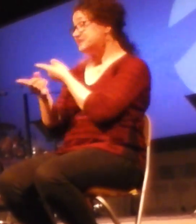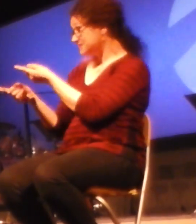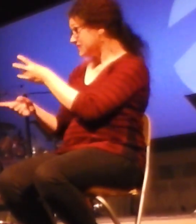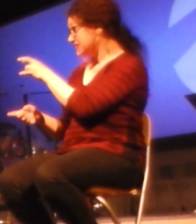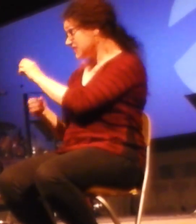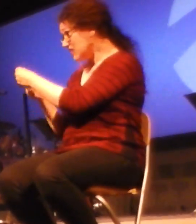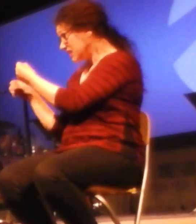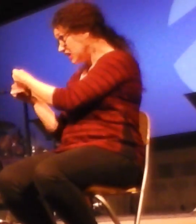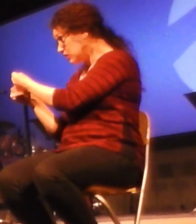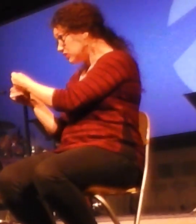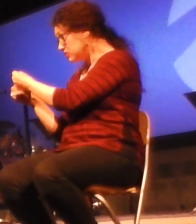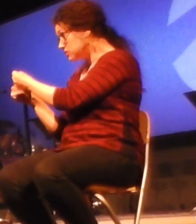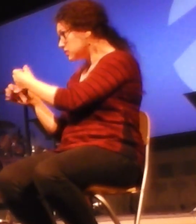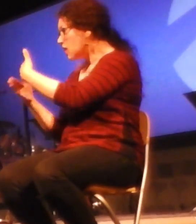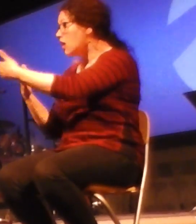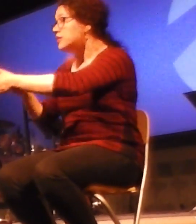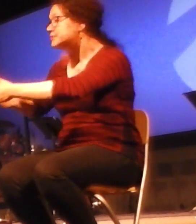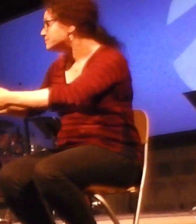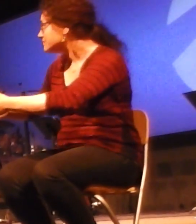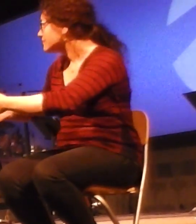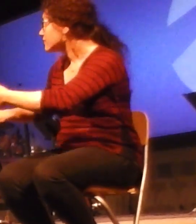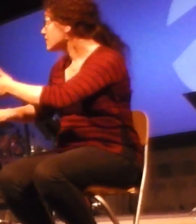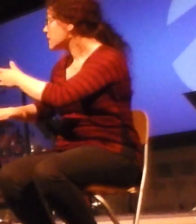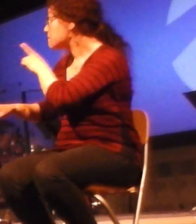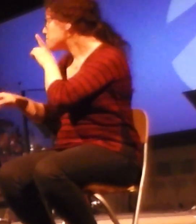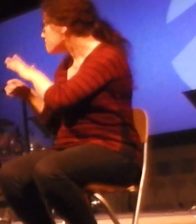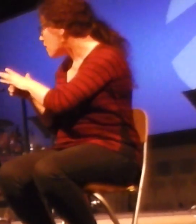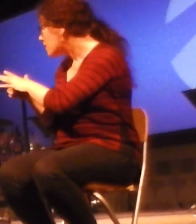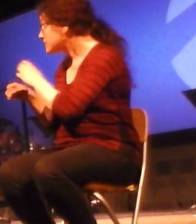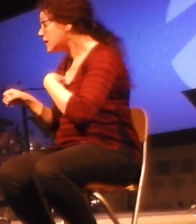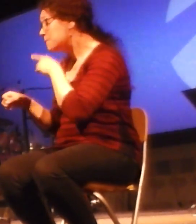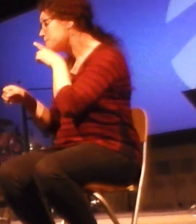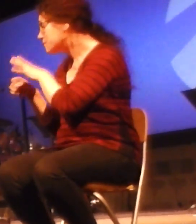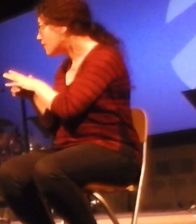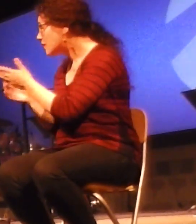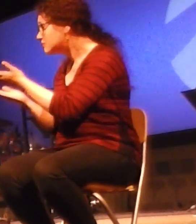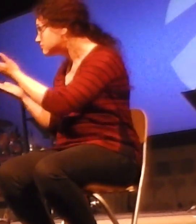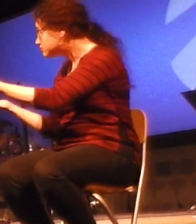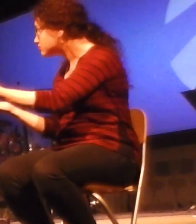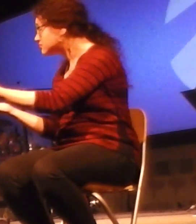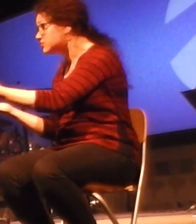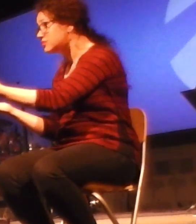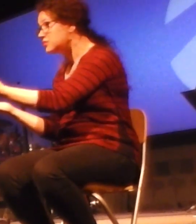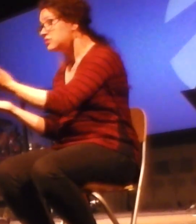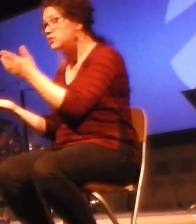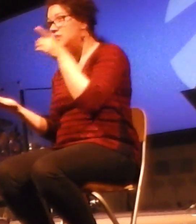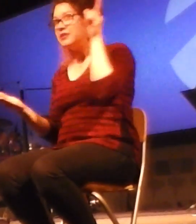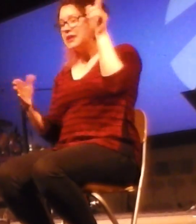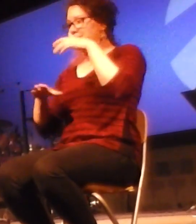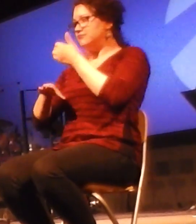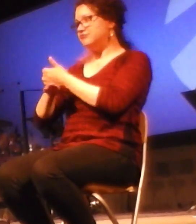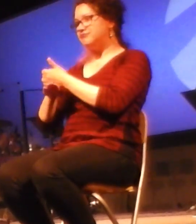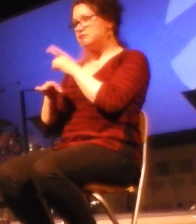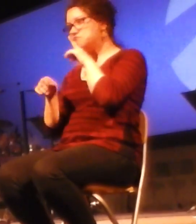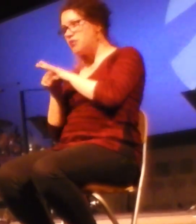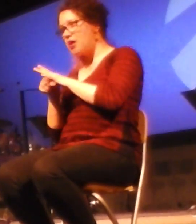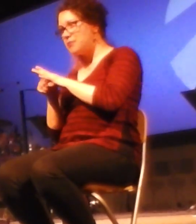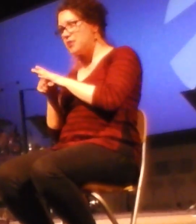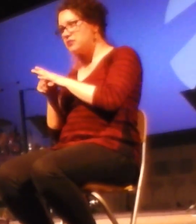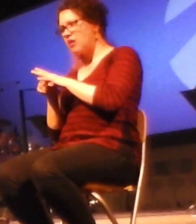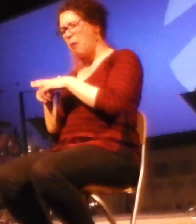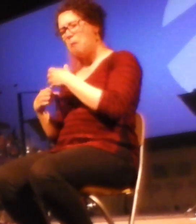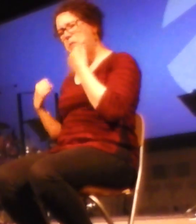and then the very next verse giving this promise, is that God is setting something up for the Israelites. Before he says this, the power